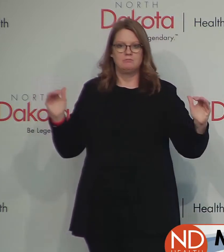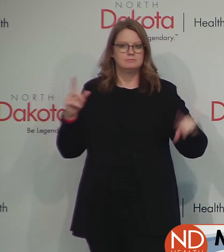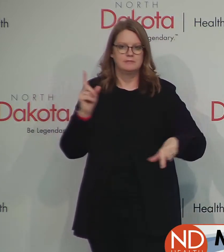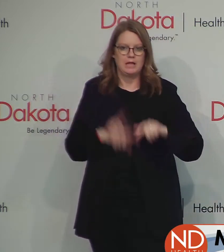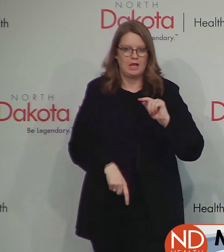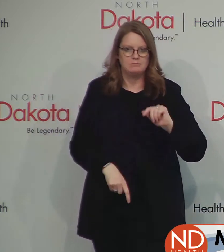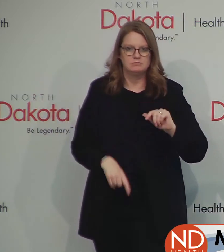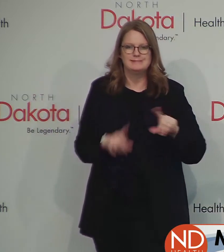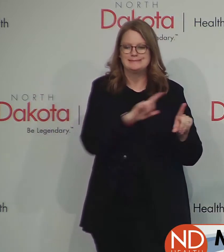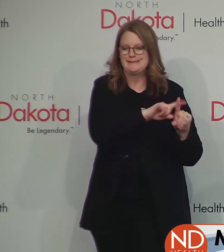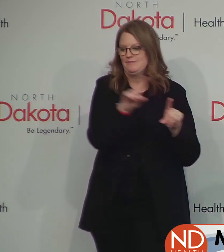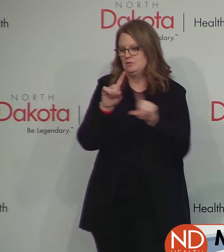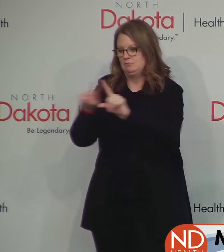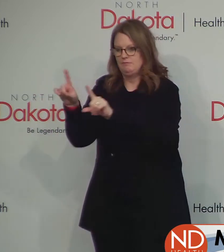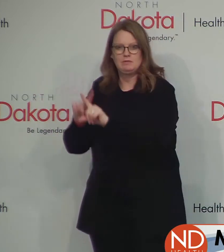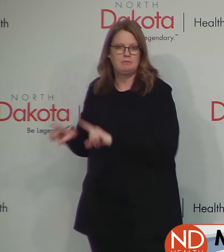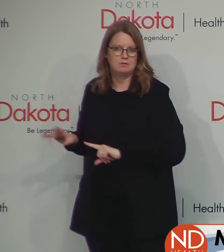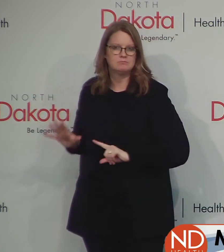vaccines.